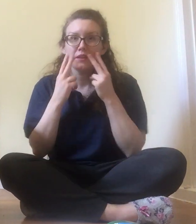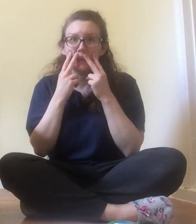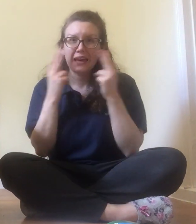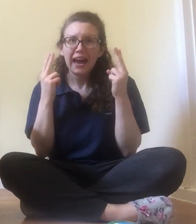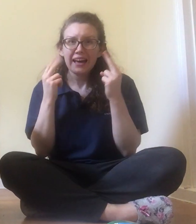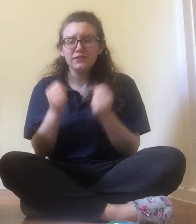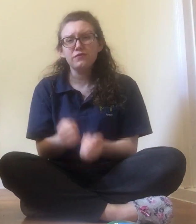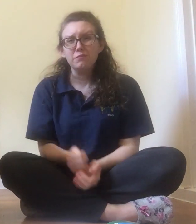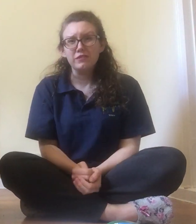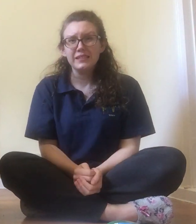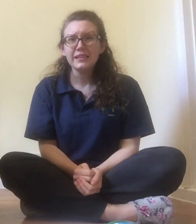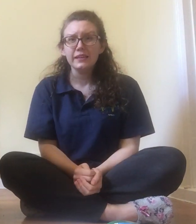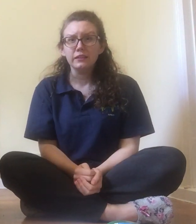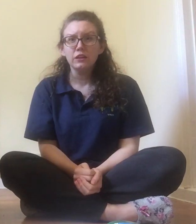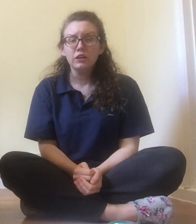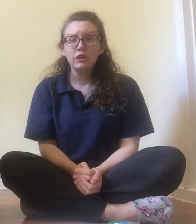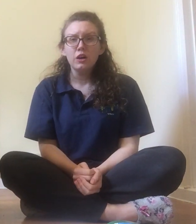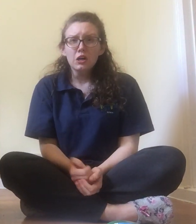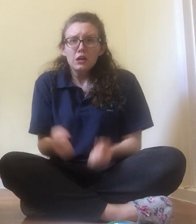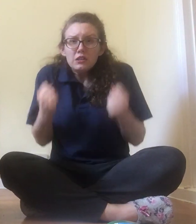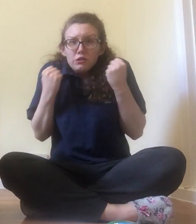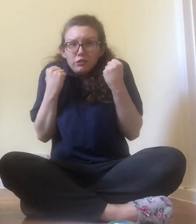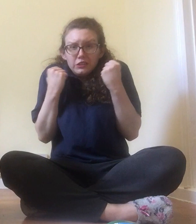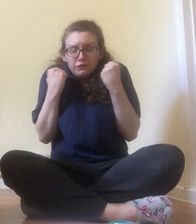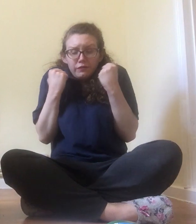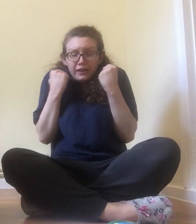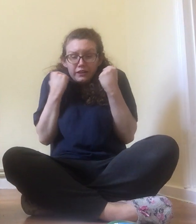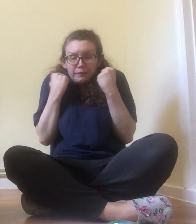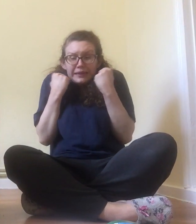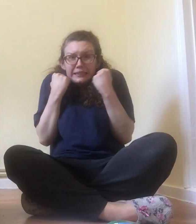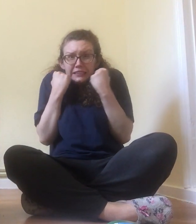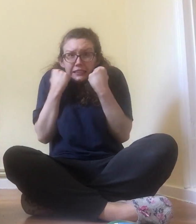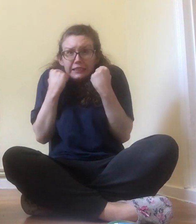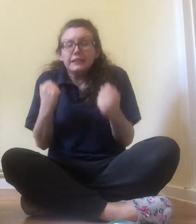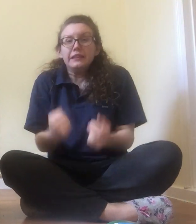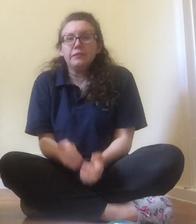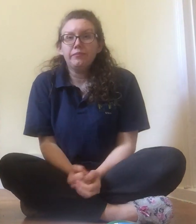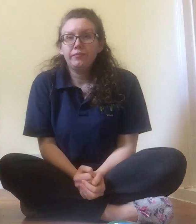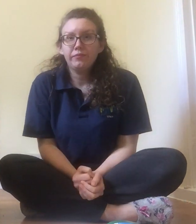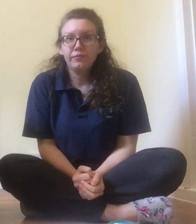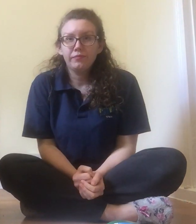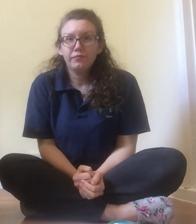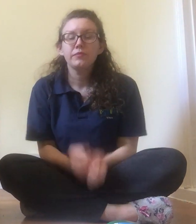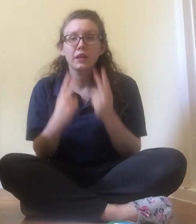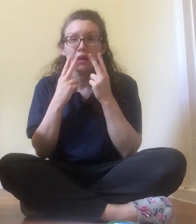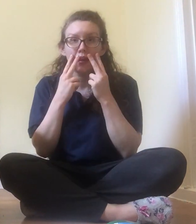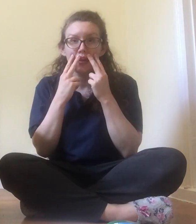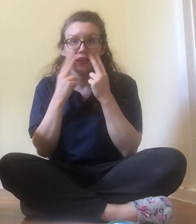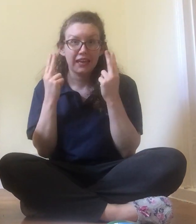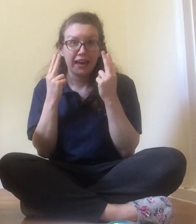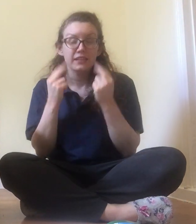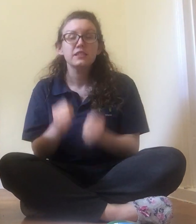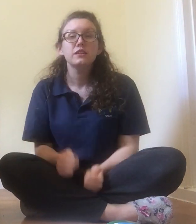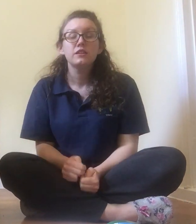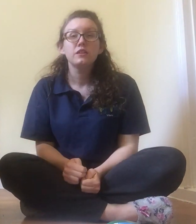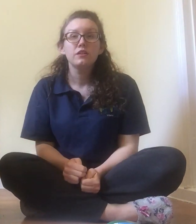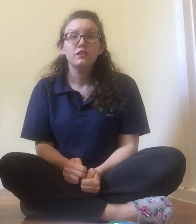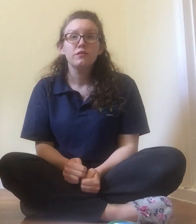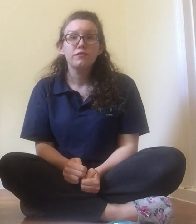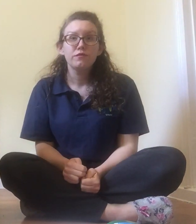The cat from Brazil caught a very bad chill. The cat